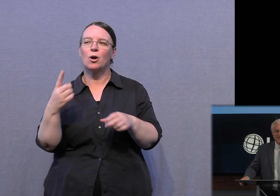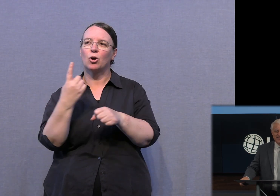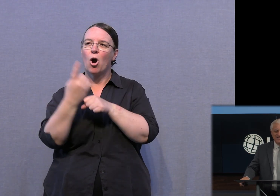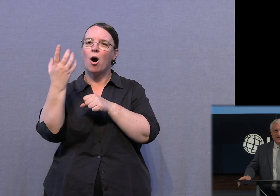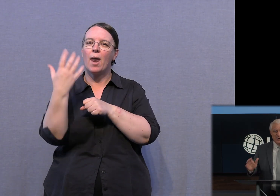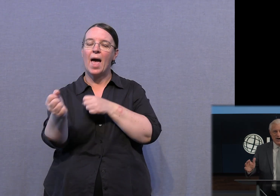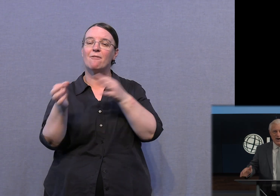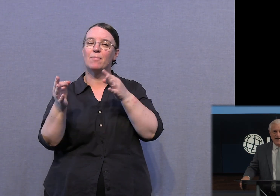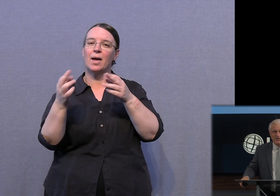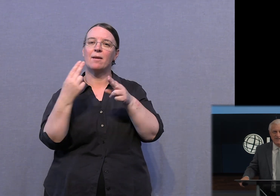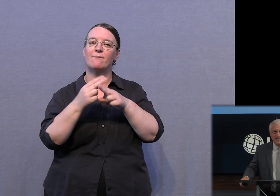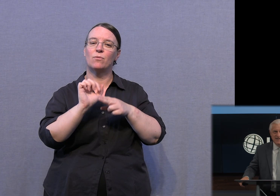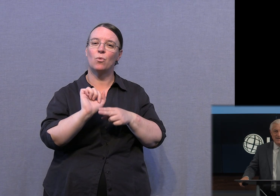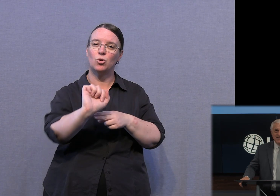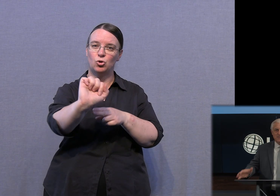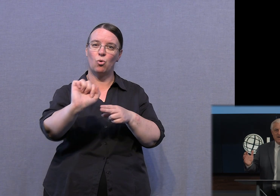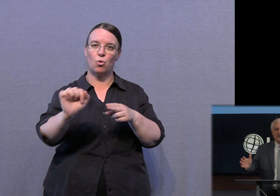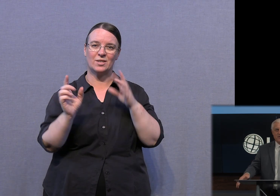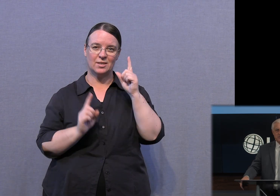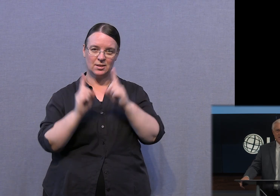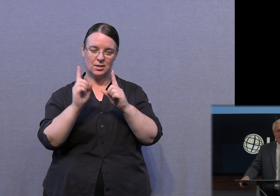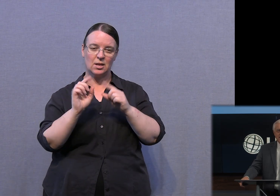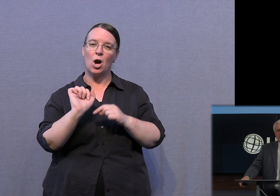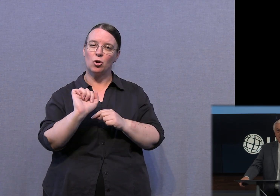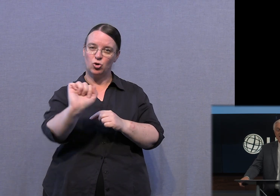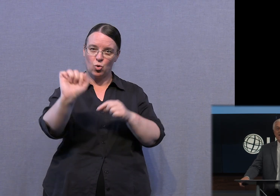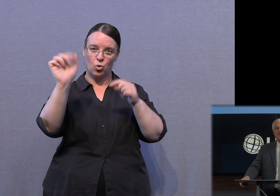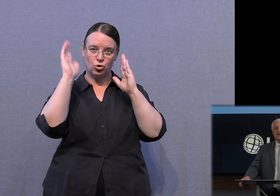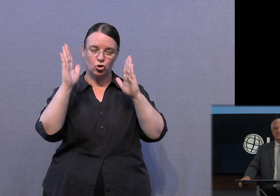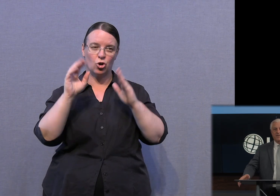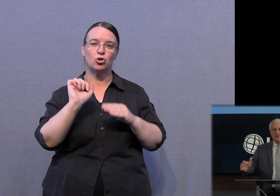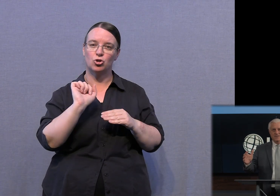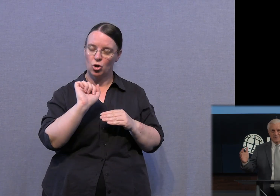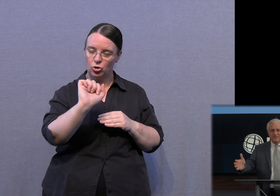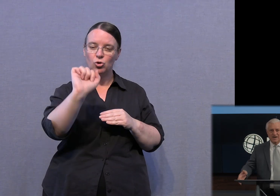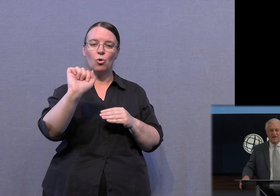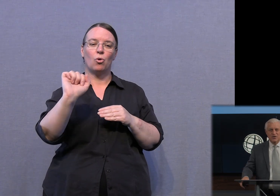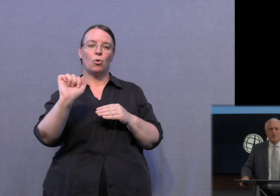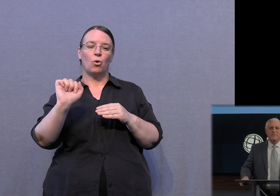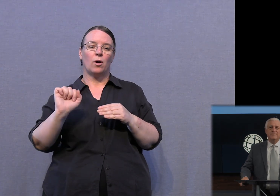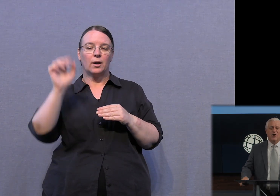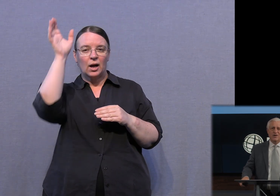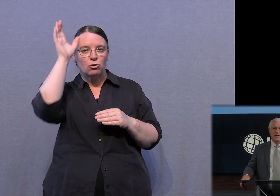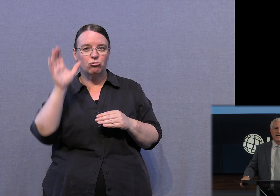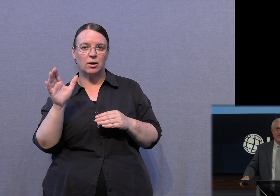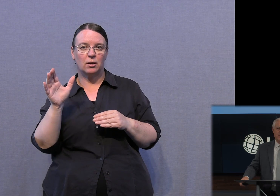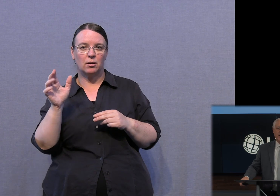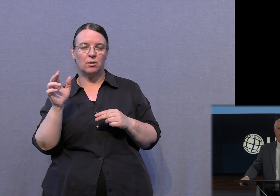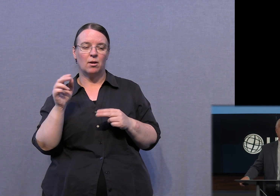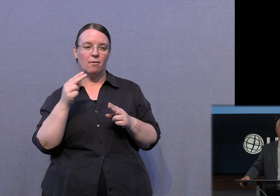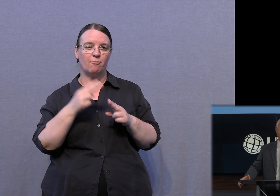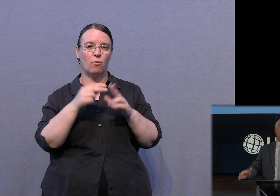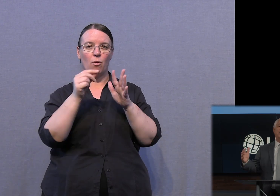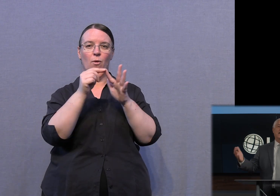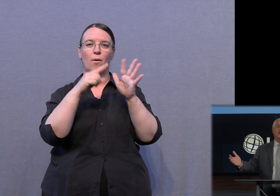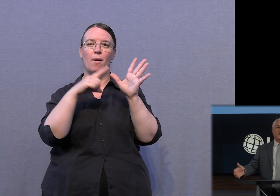city, for your congregation. He has a plan for Australia. He has a plan for the Pacific, and you are a big part of that plan. He